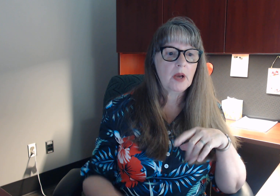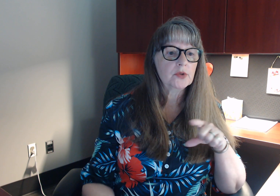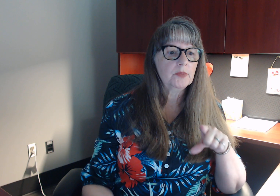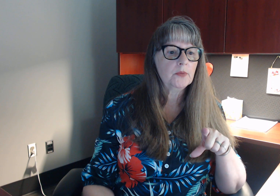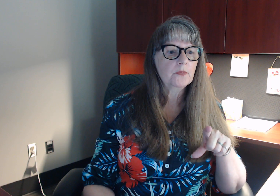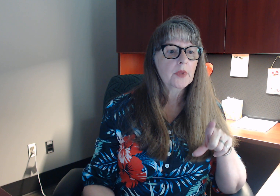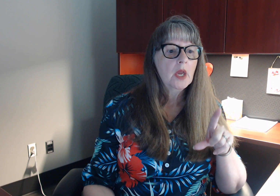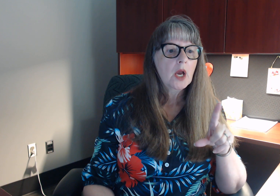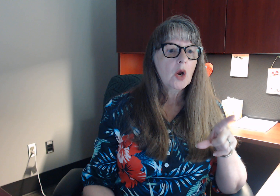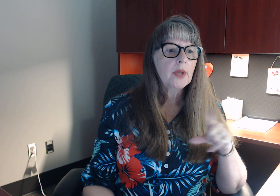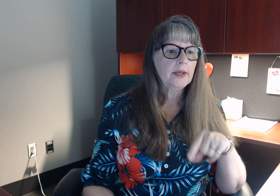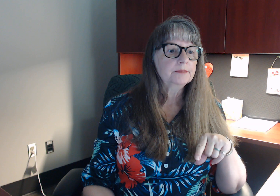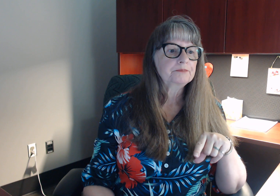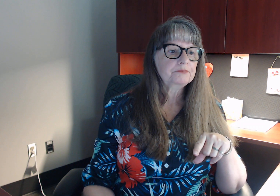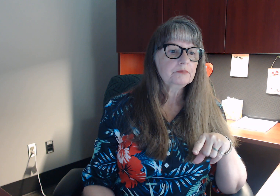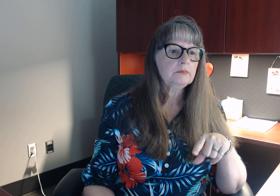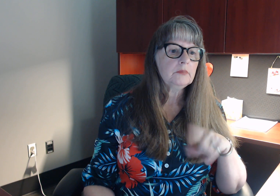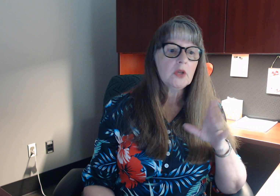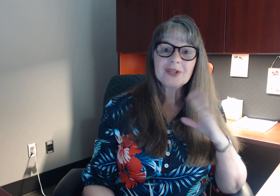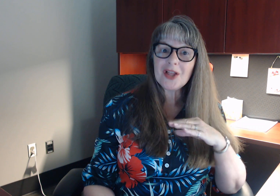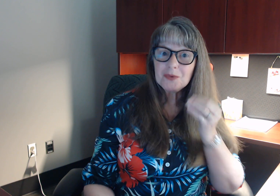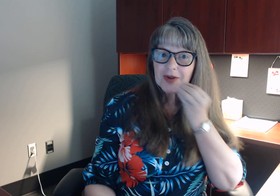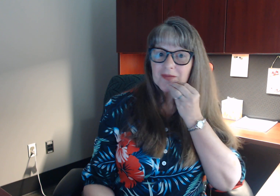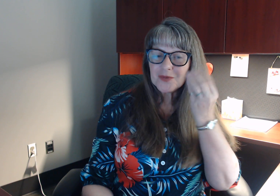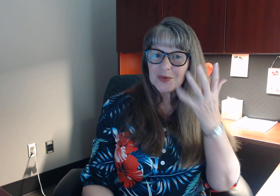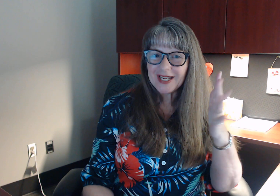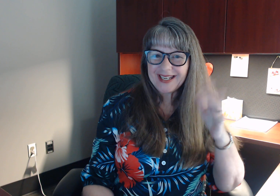possible. Okay. So now that we've gotten food taken care